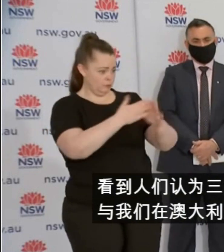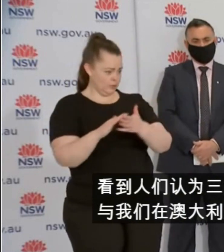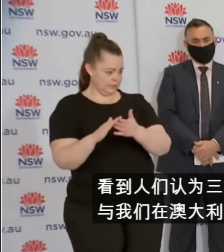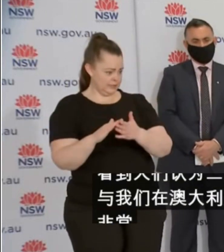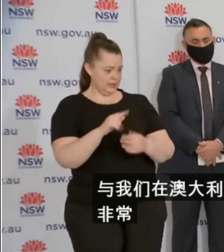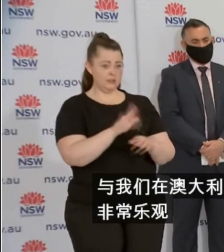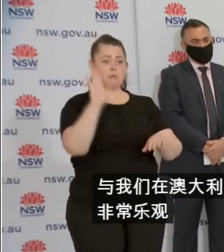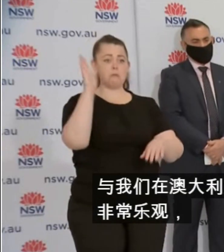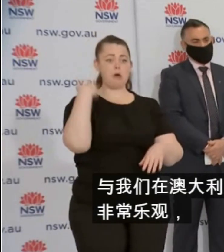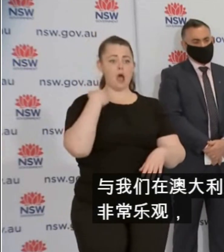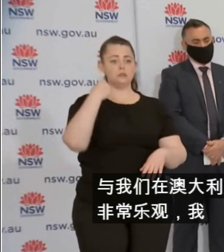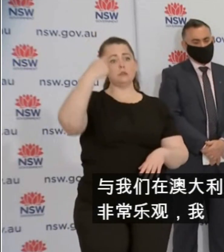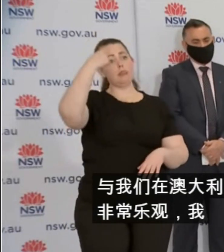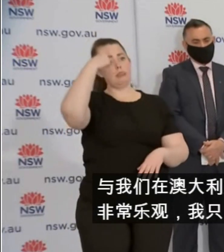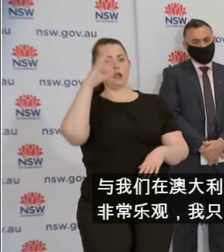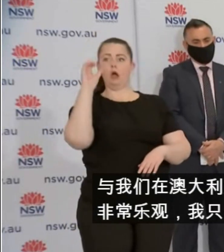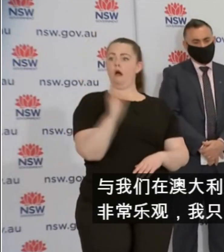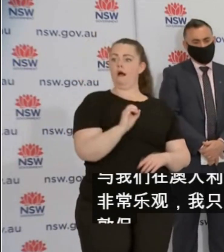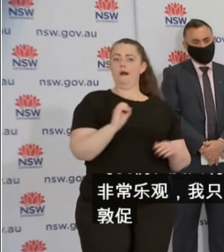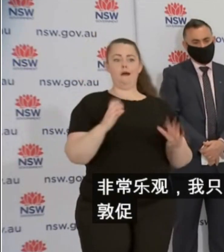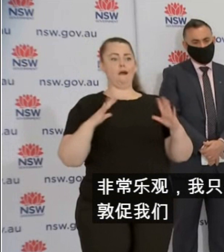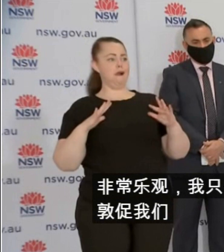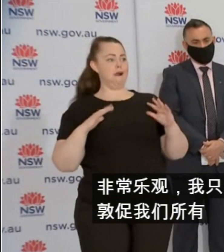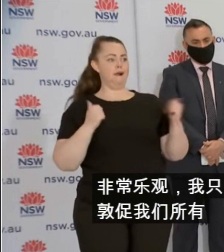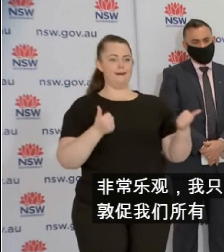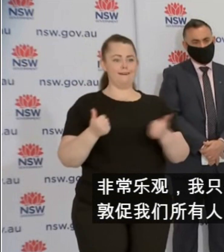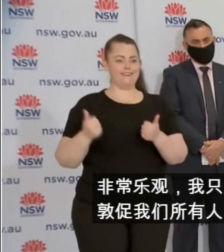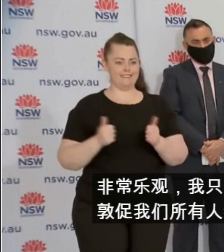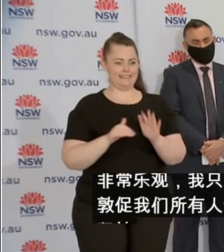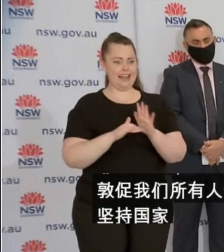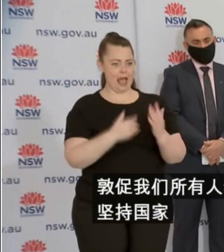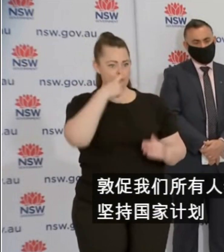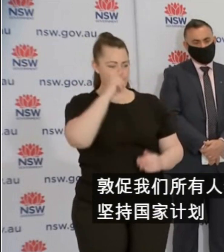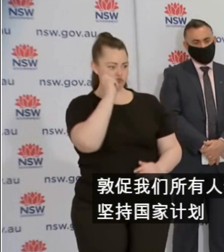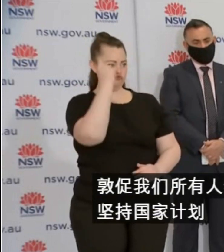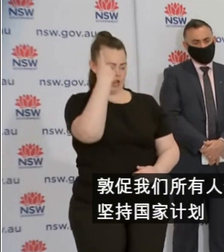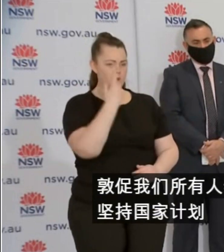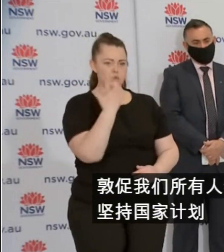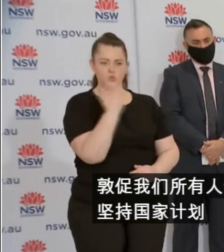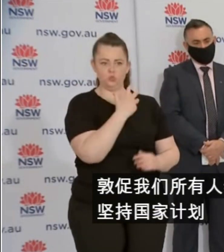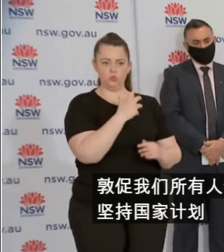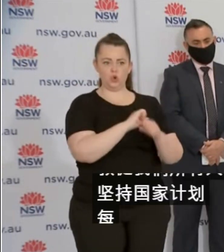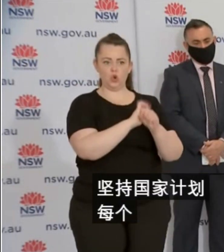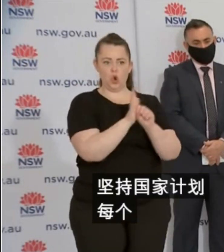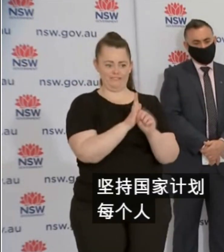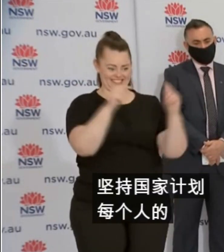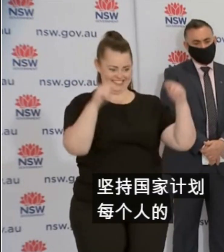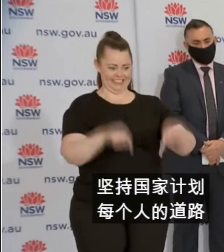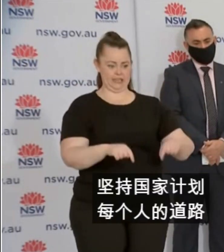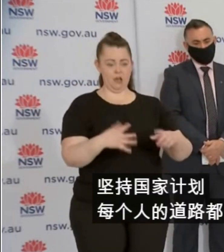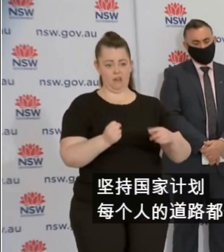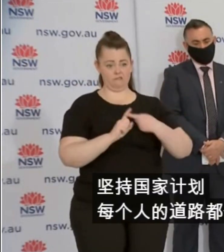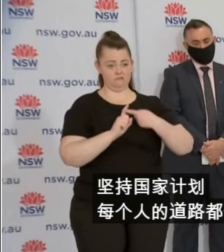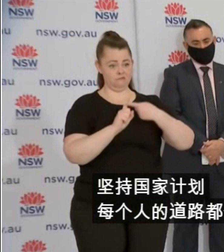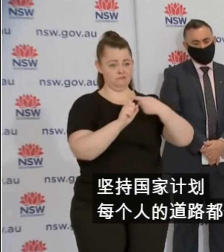and I'm very optimistic about that. And I just urge all of us to continue to stick to the national plan. Everyone's